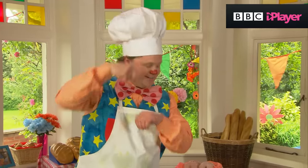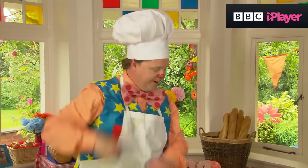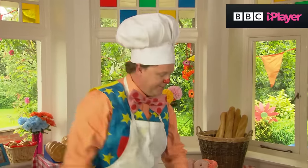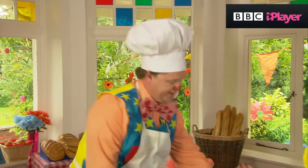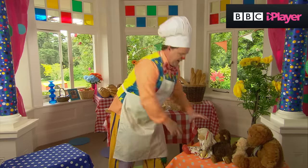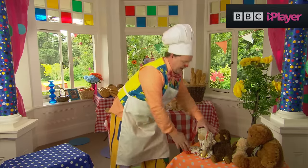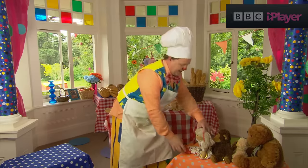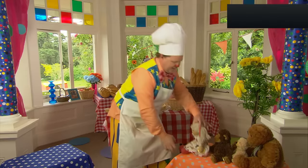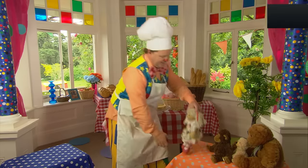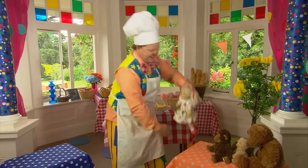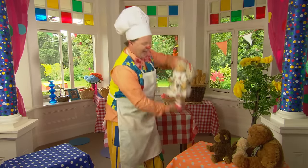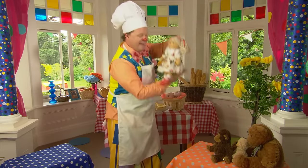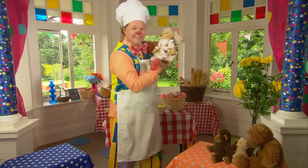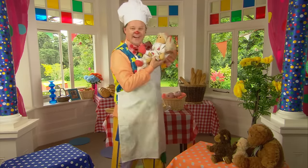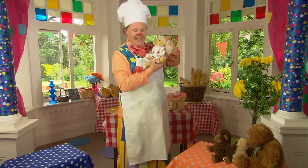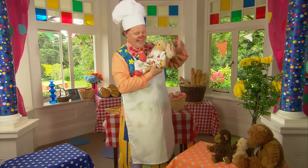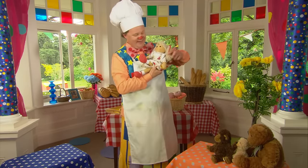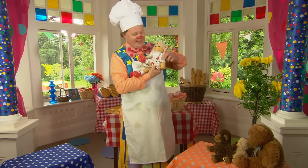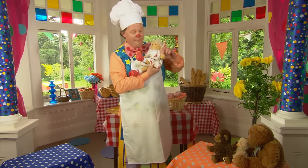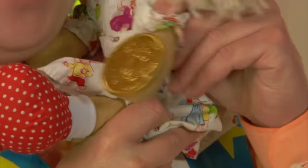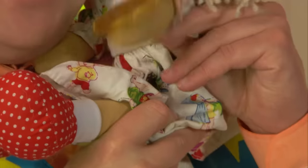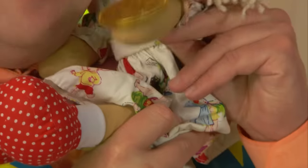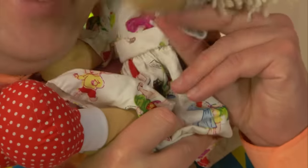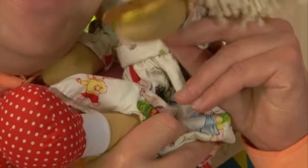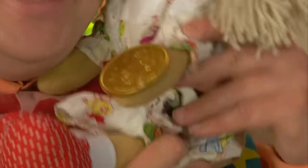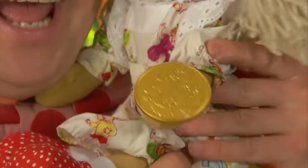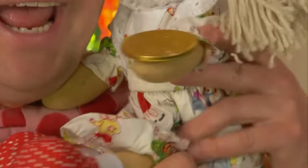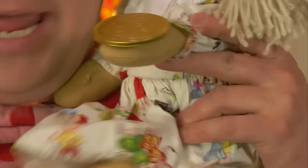top. Along came Dolly with a penny one day,